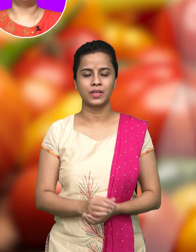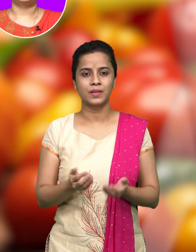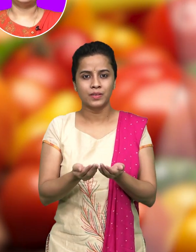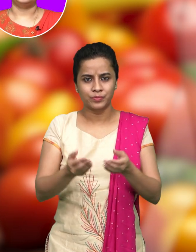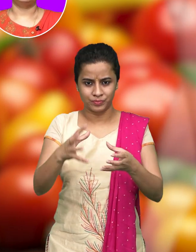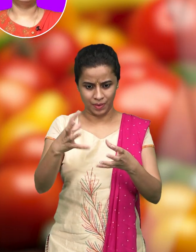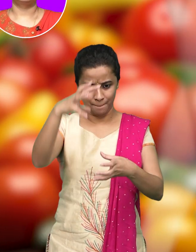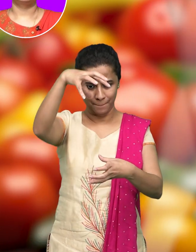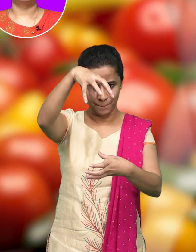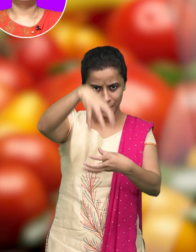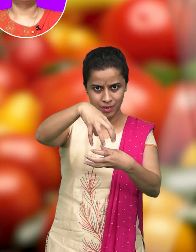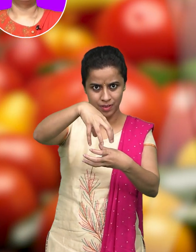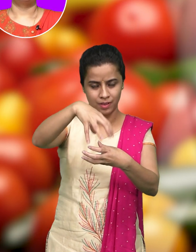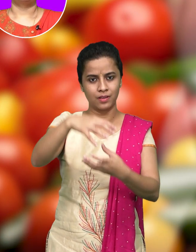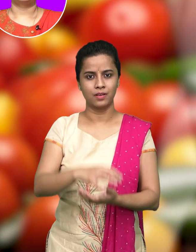beaker containing